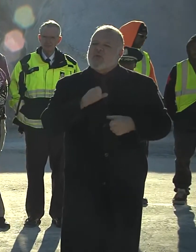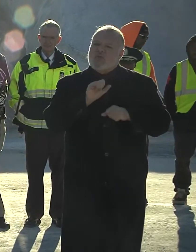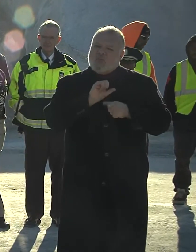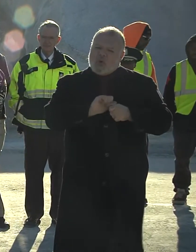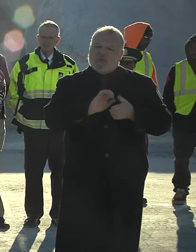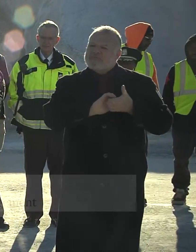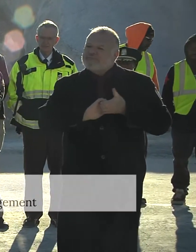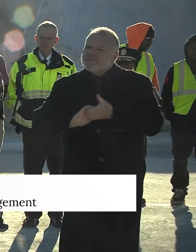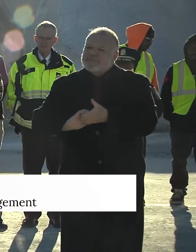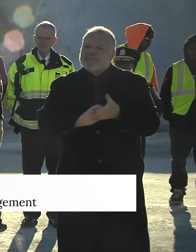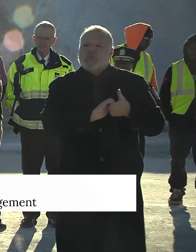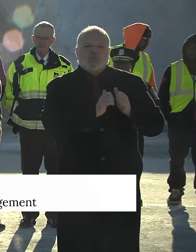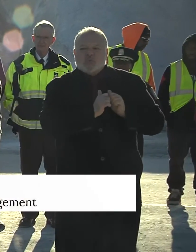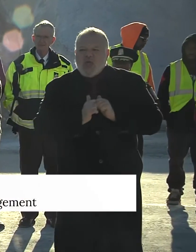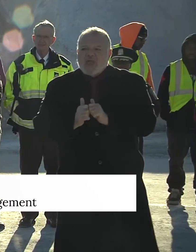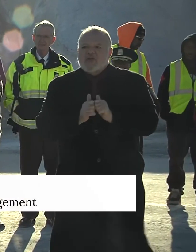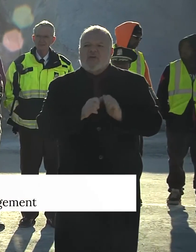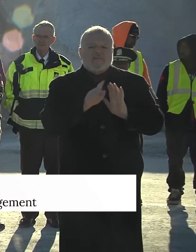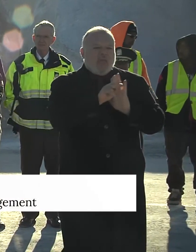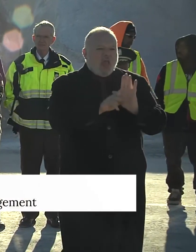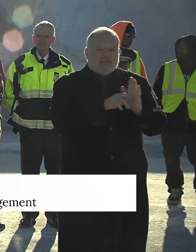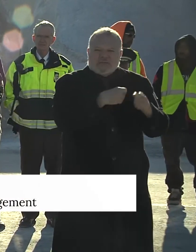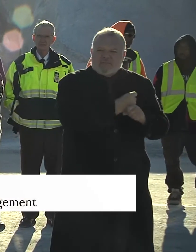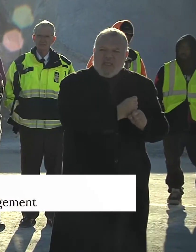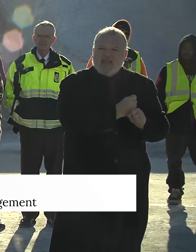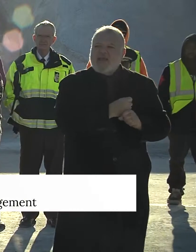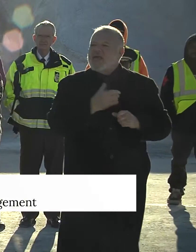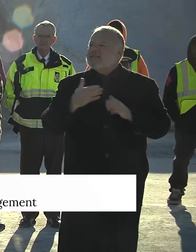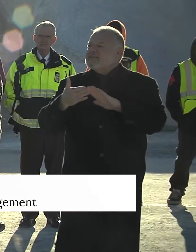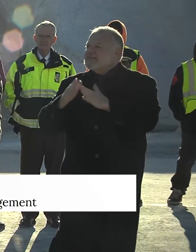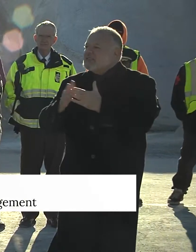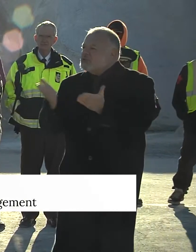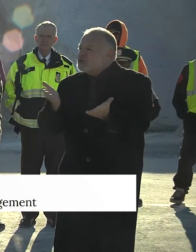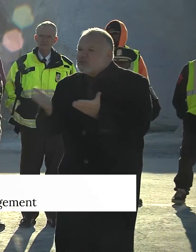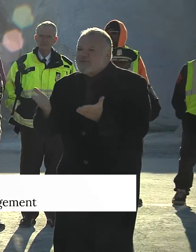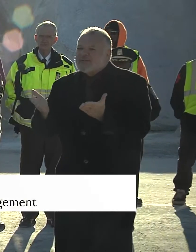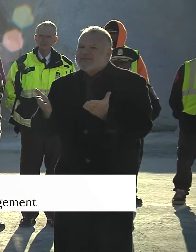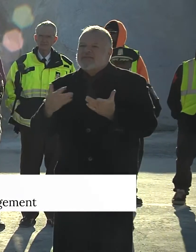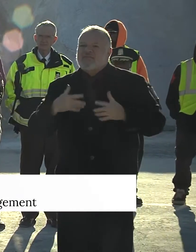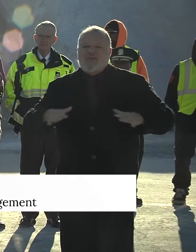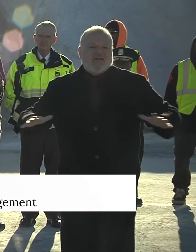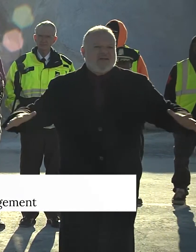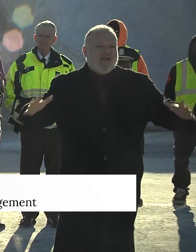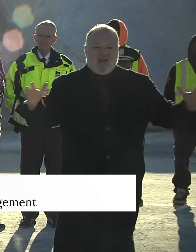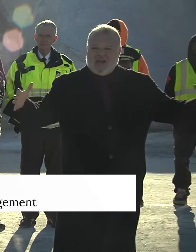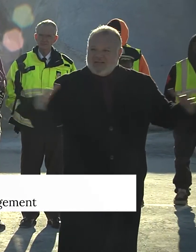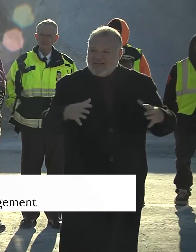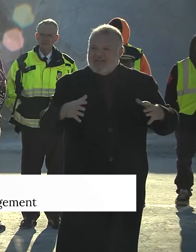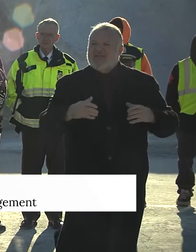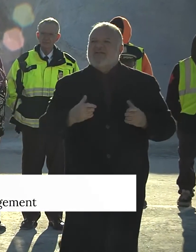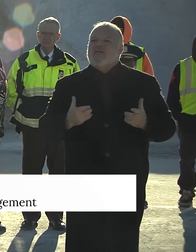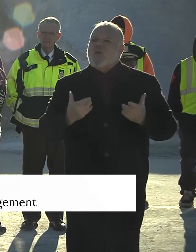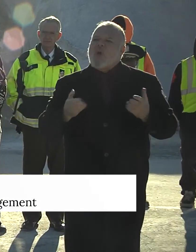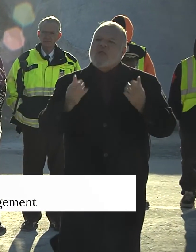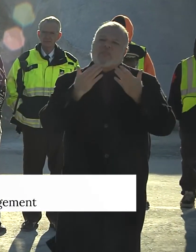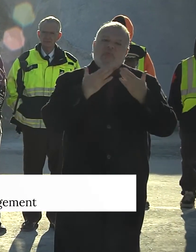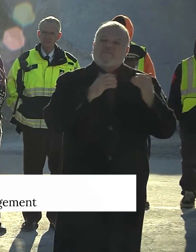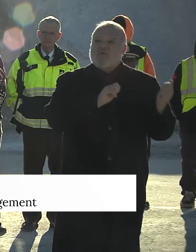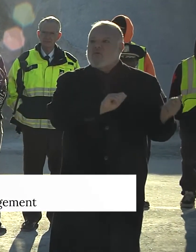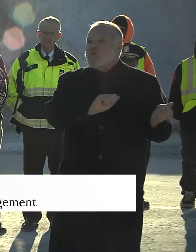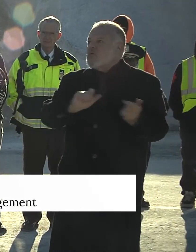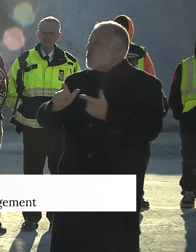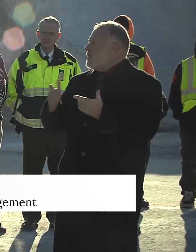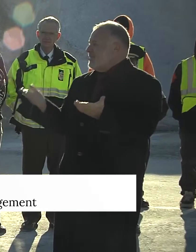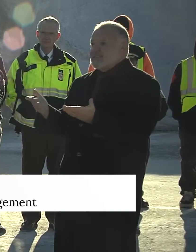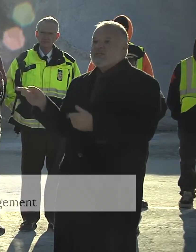We link policymaking, city services, and community engagement efforts across the city. I would like to thank all of you all for being here, especially